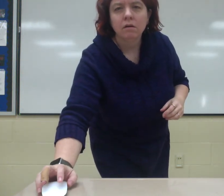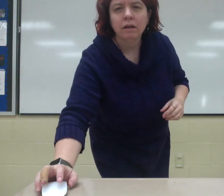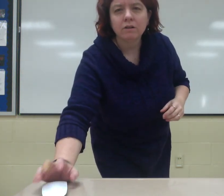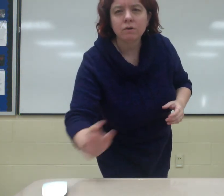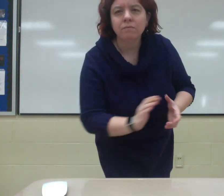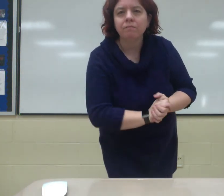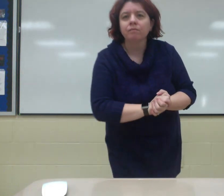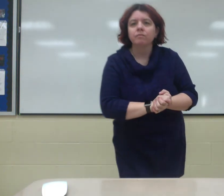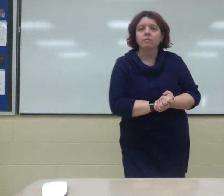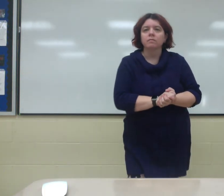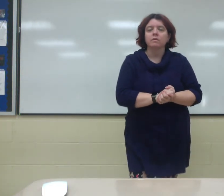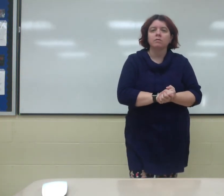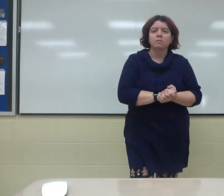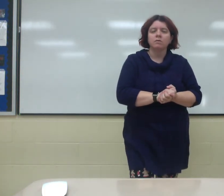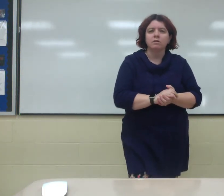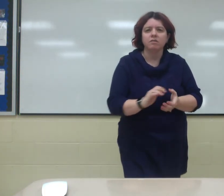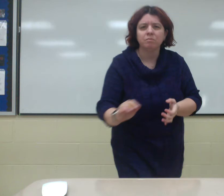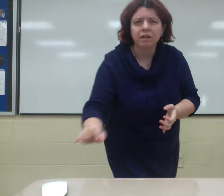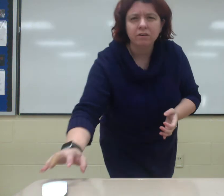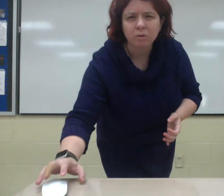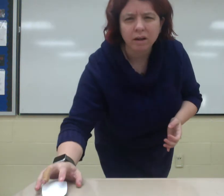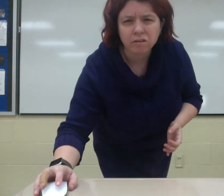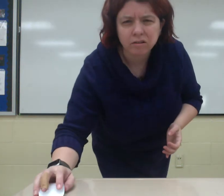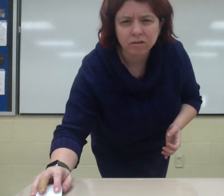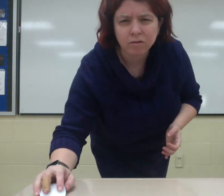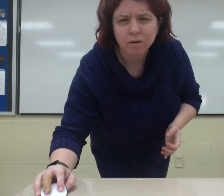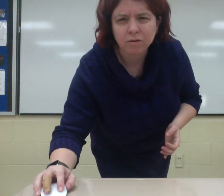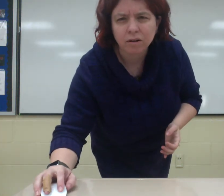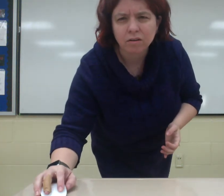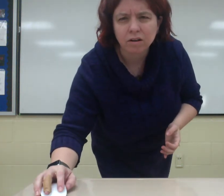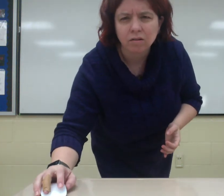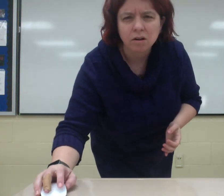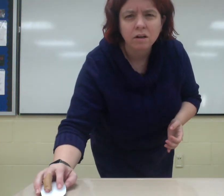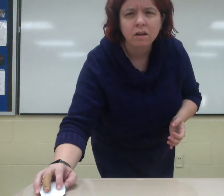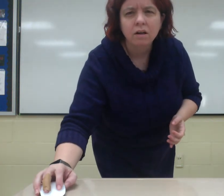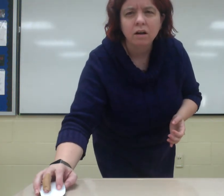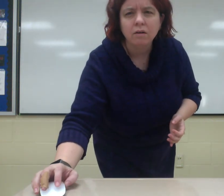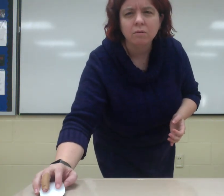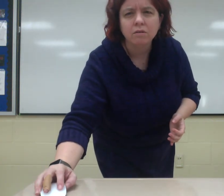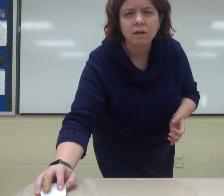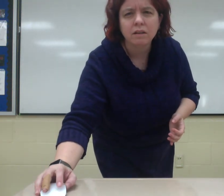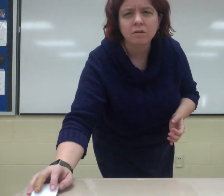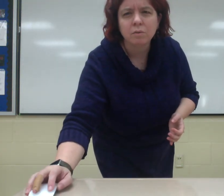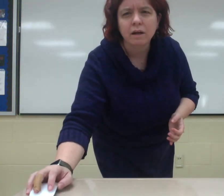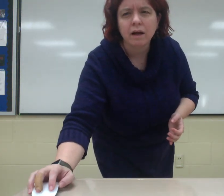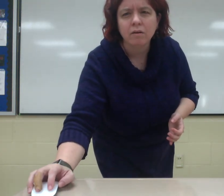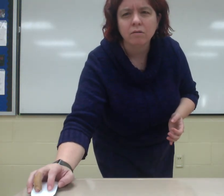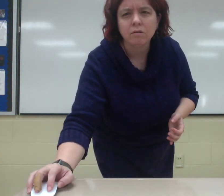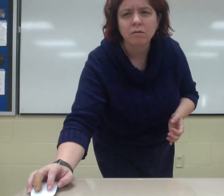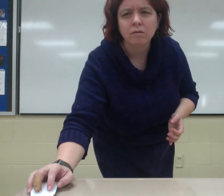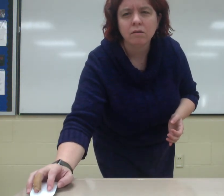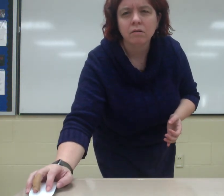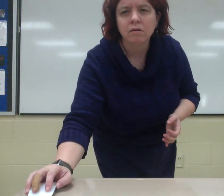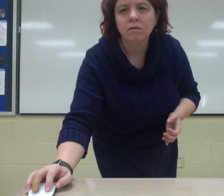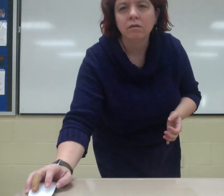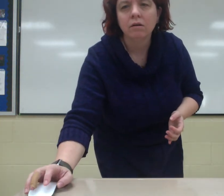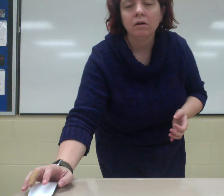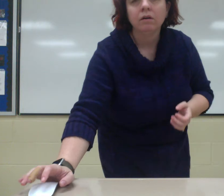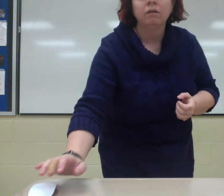Next one. For some reason I've played twice. Do I have played twice? I do. All right, well, we'll take this play out. Hang